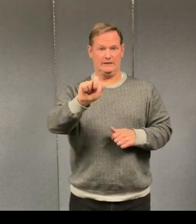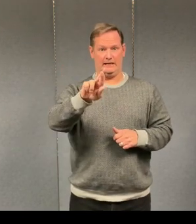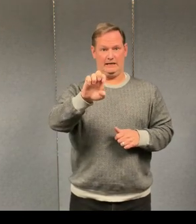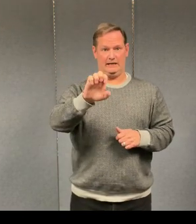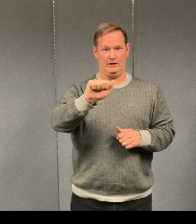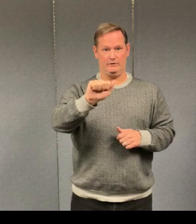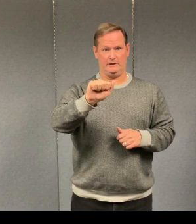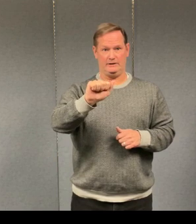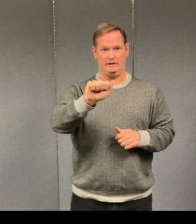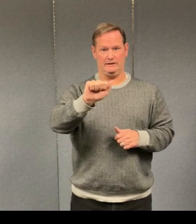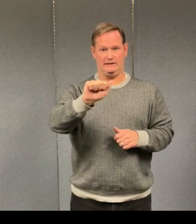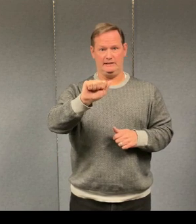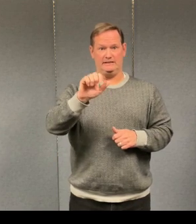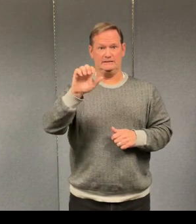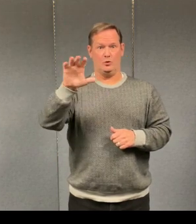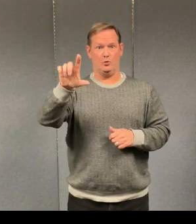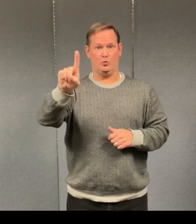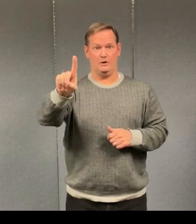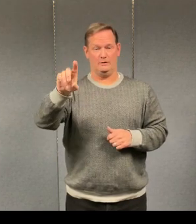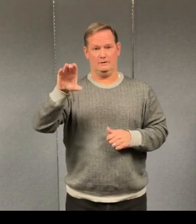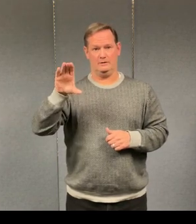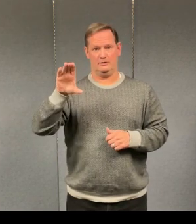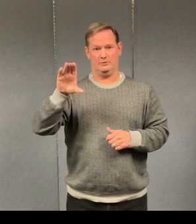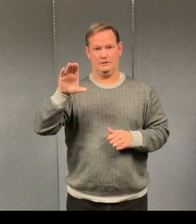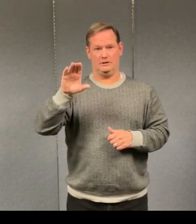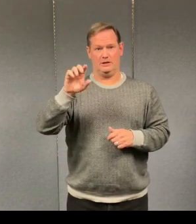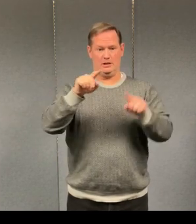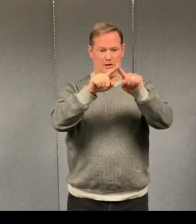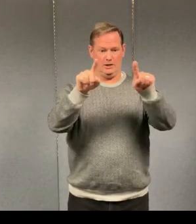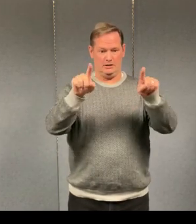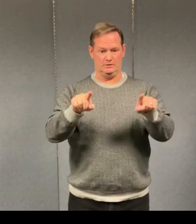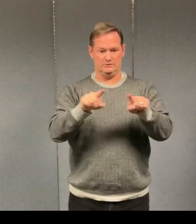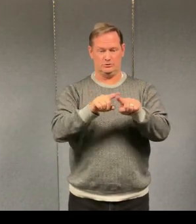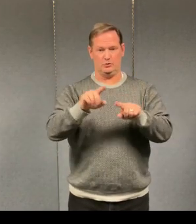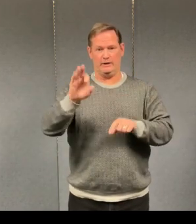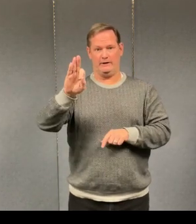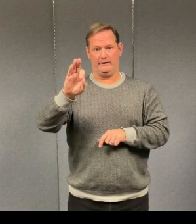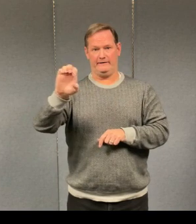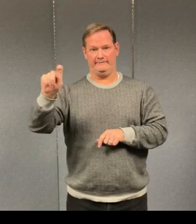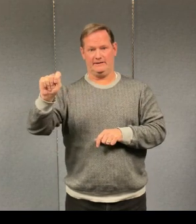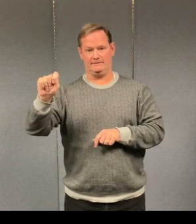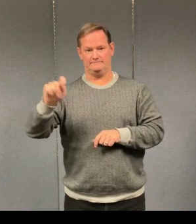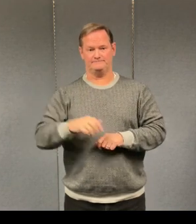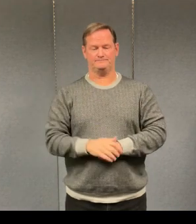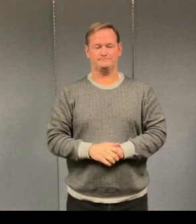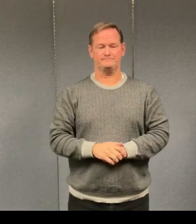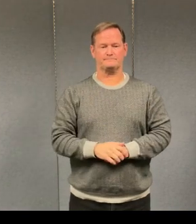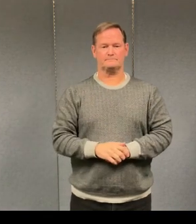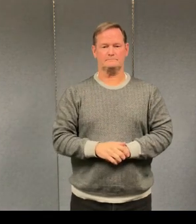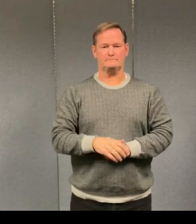Finding the area is the first step to calculate the cost for the cement. The second step is to use